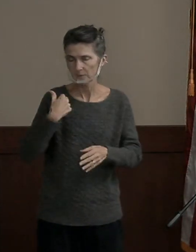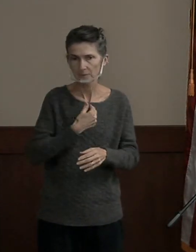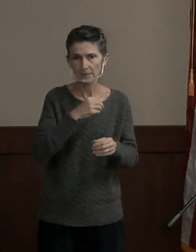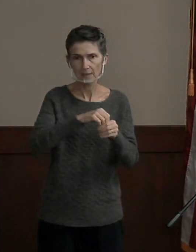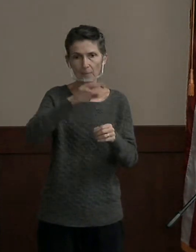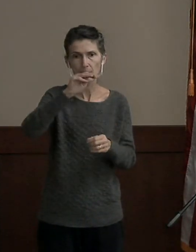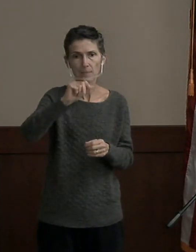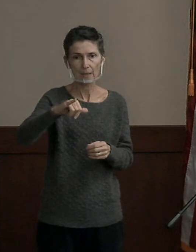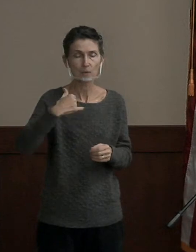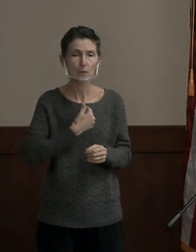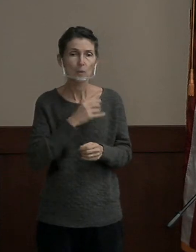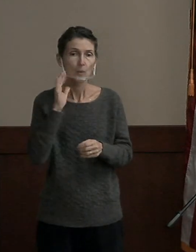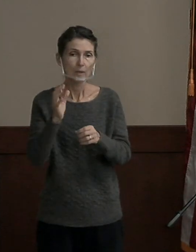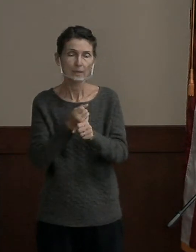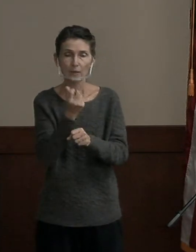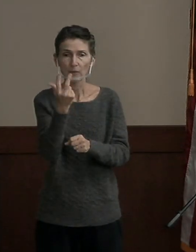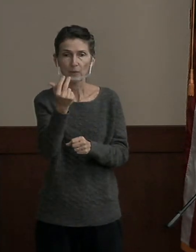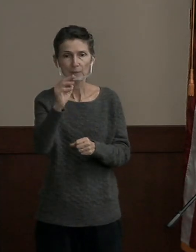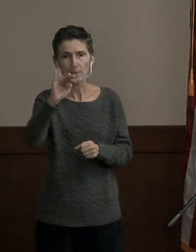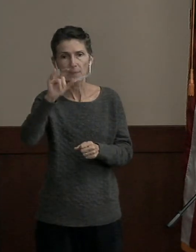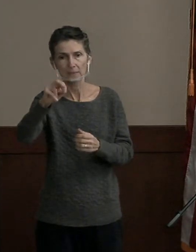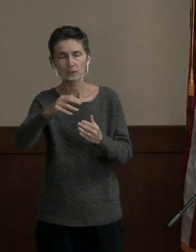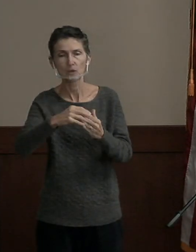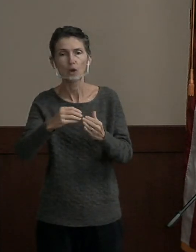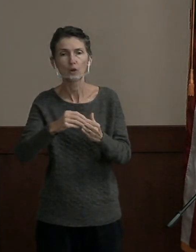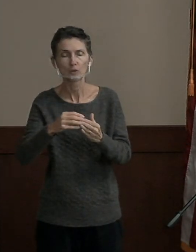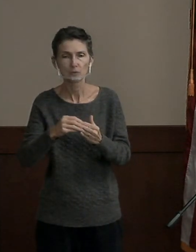be getting $13 million,